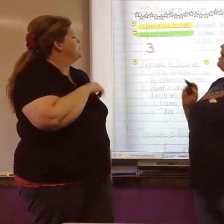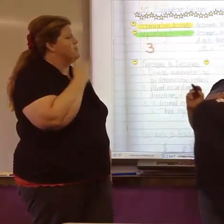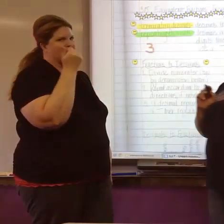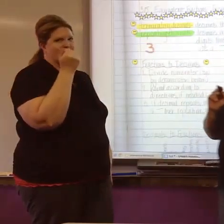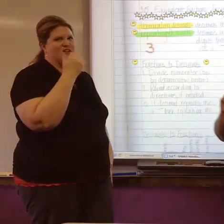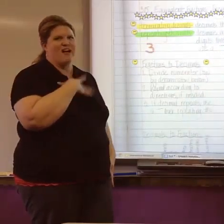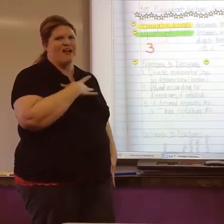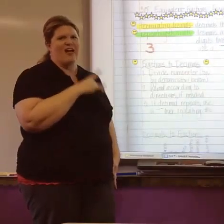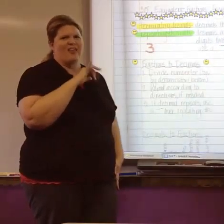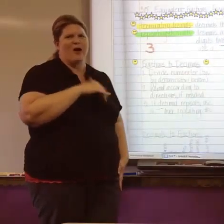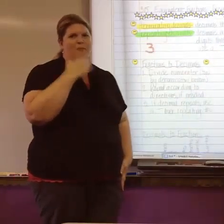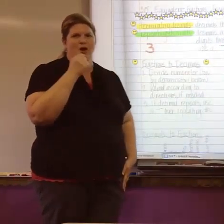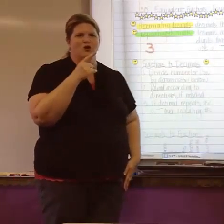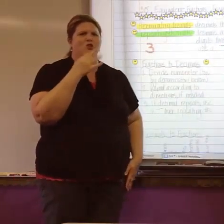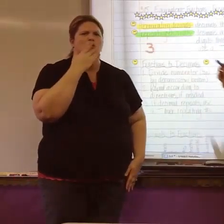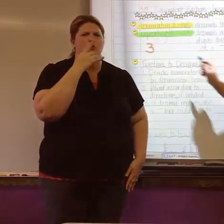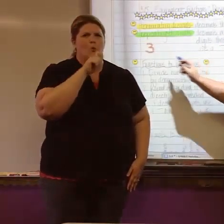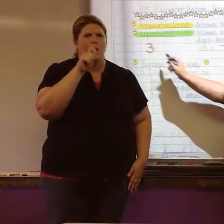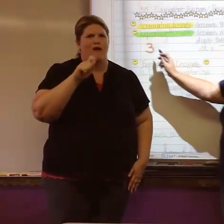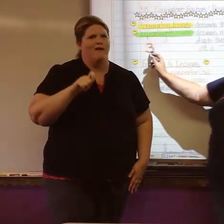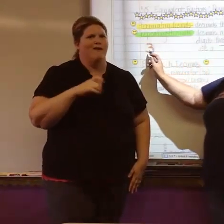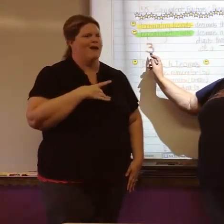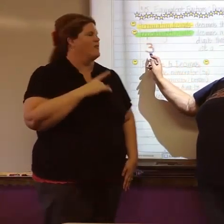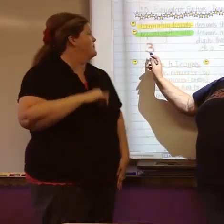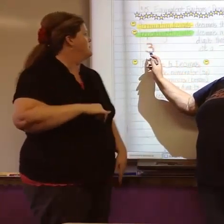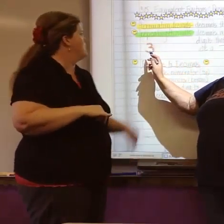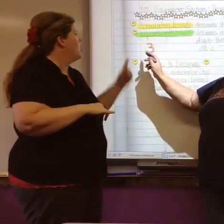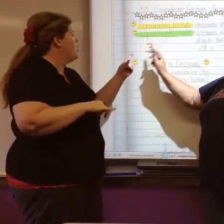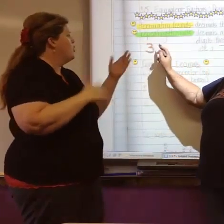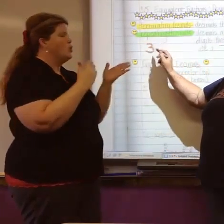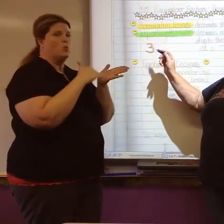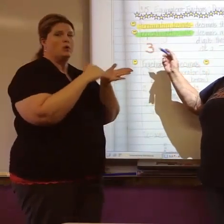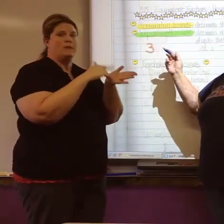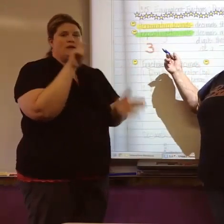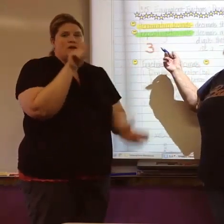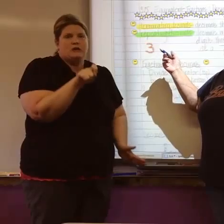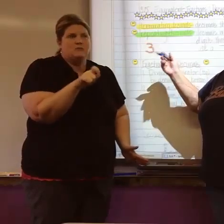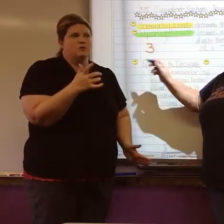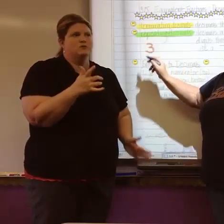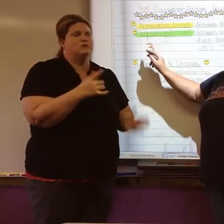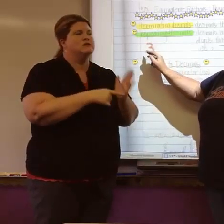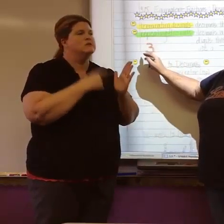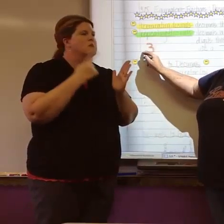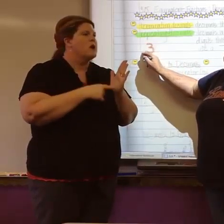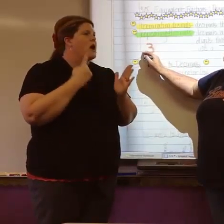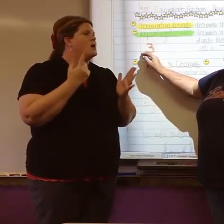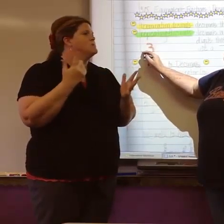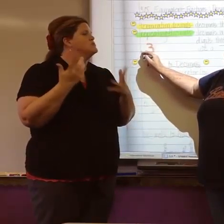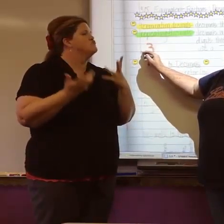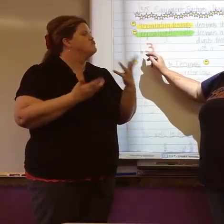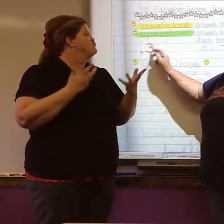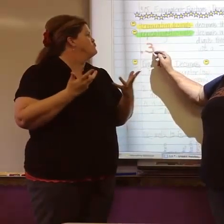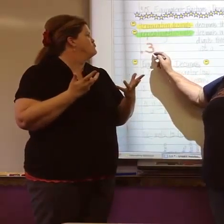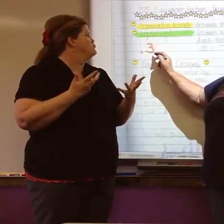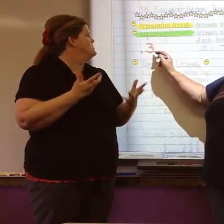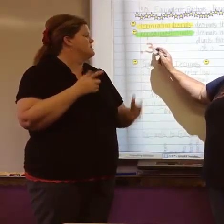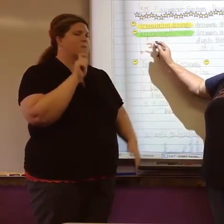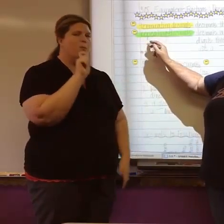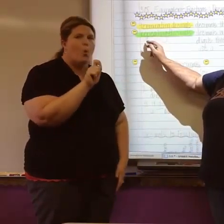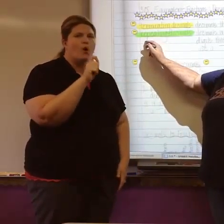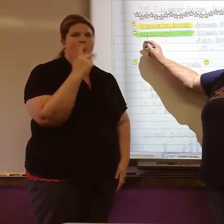Oh, I like that. Hope you can see it. Repeating decimals. Sometimes it's just